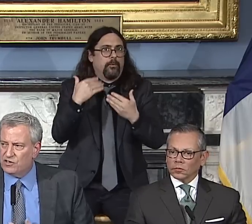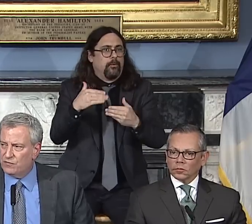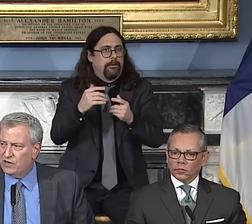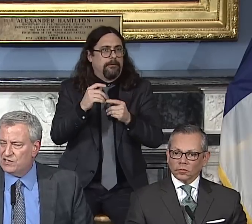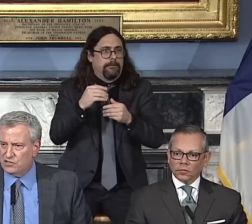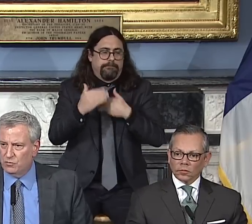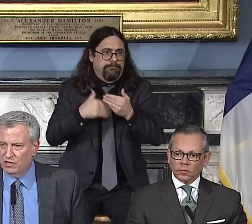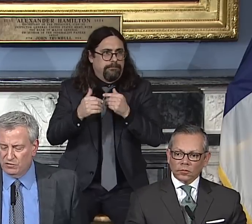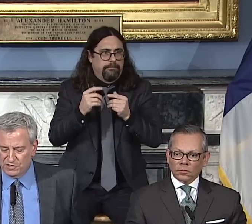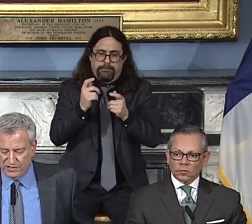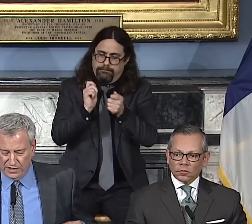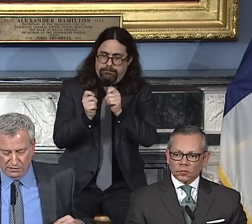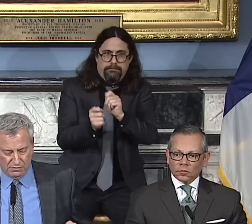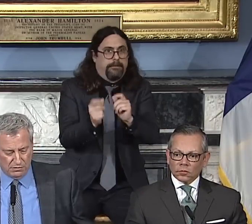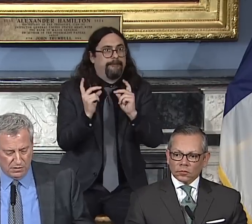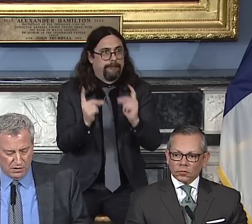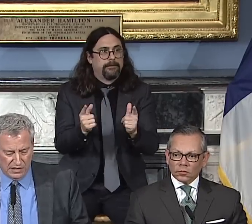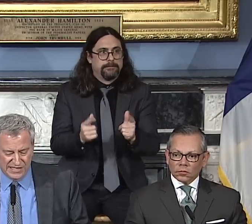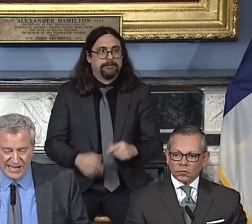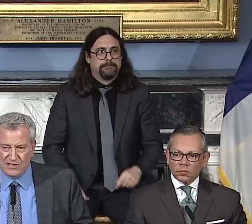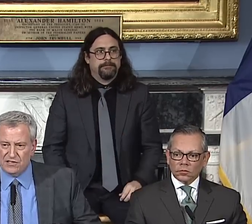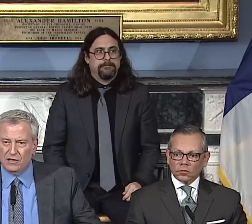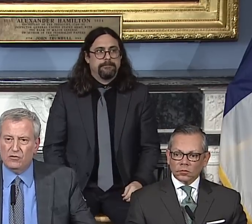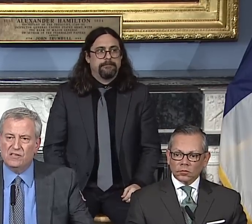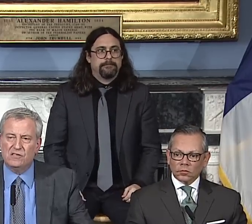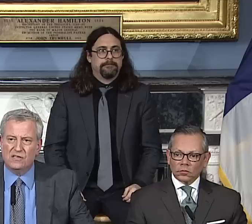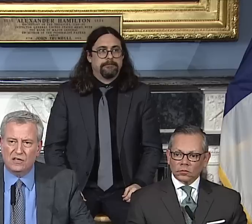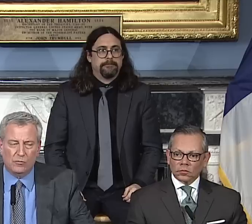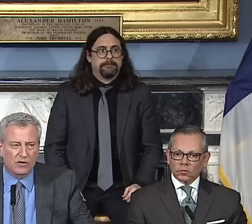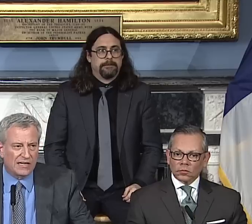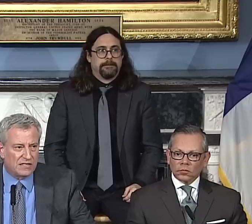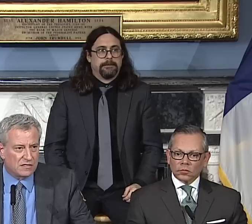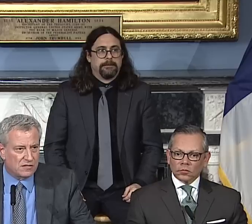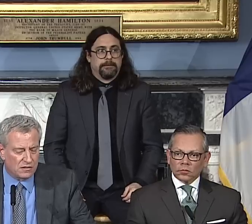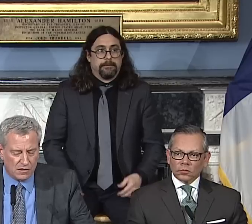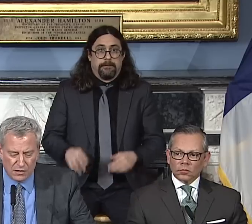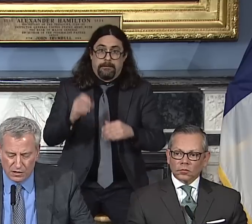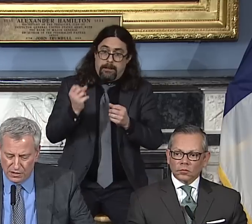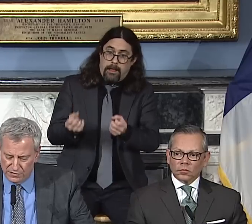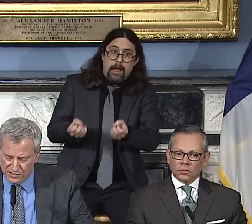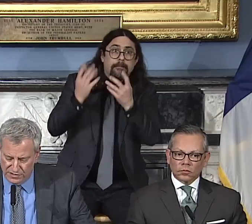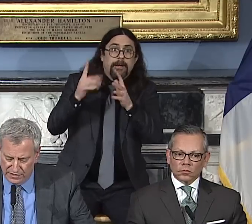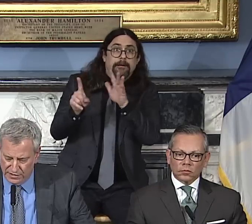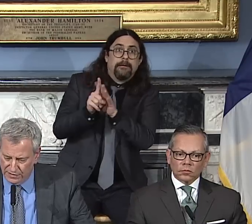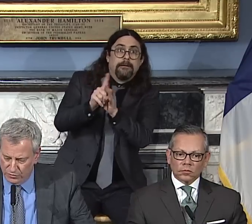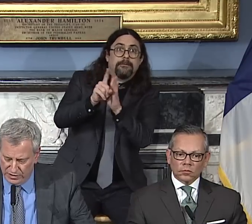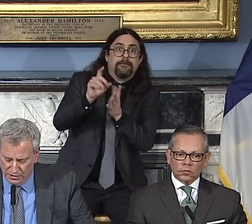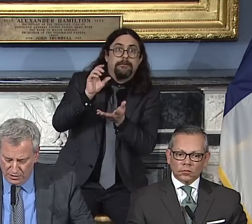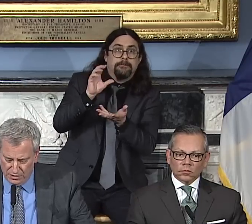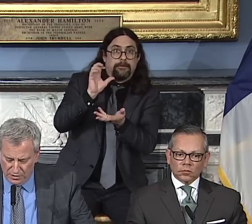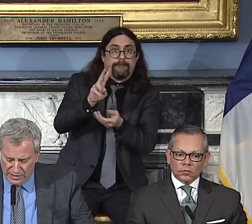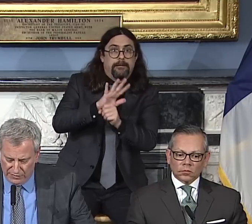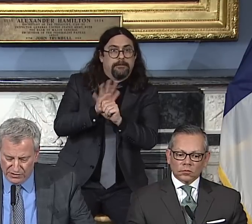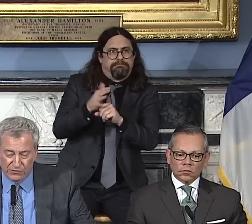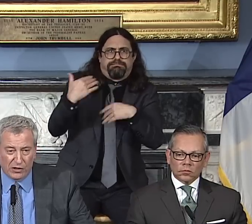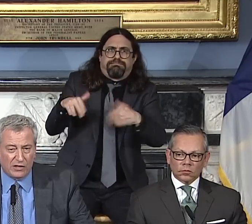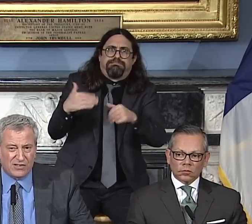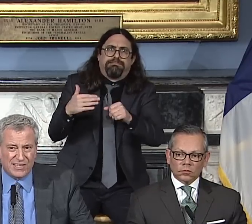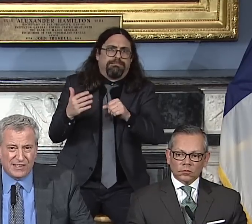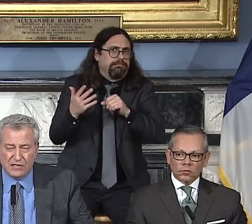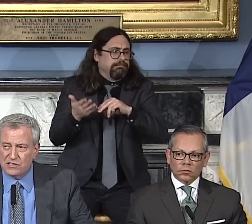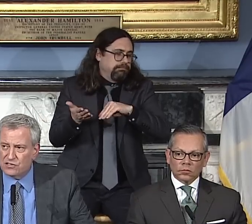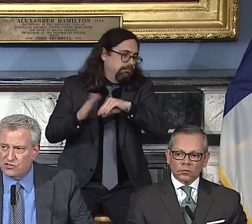numbers here, which are very sobering. We're seeing intense increases in the number of cases in the city, and I think we have to